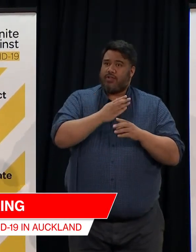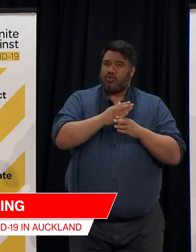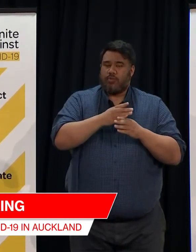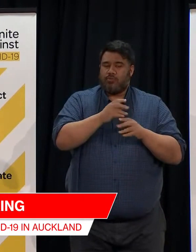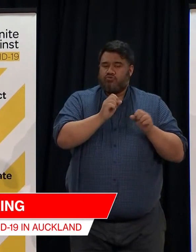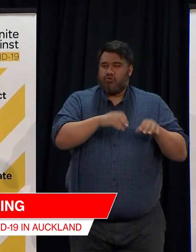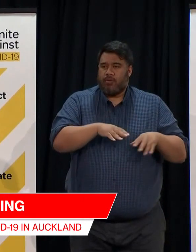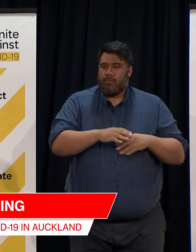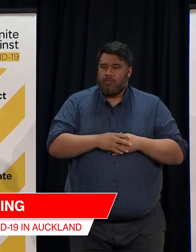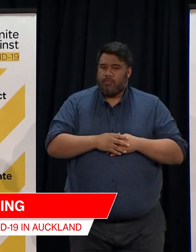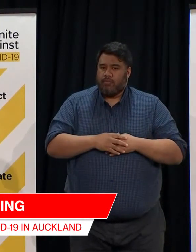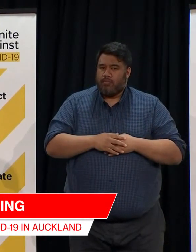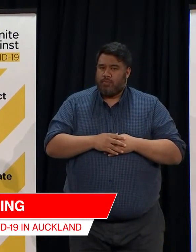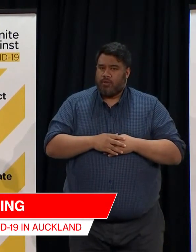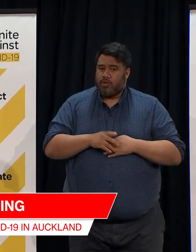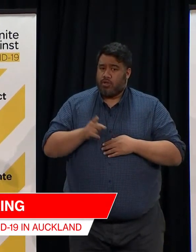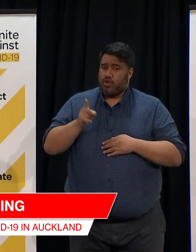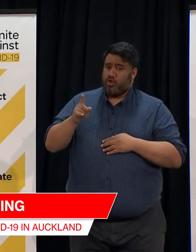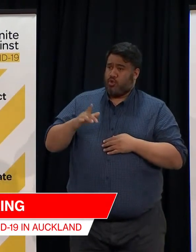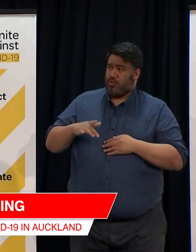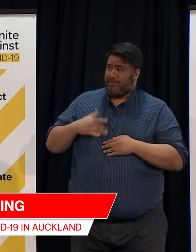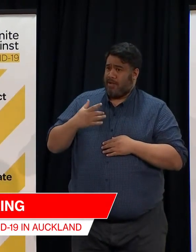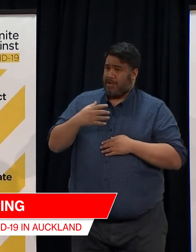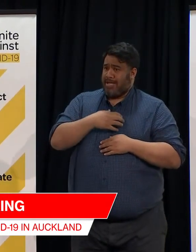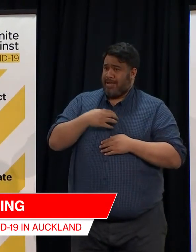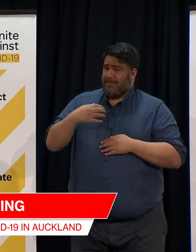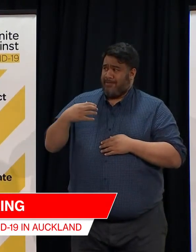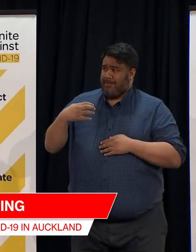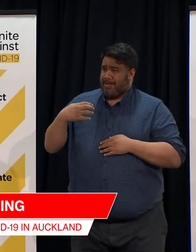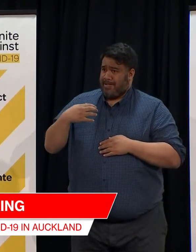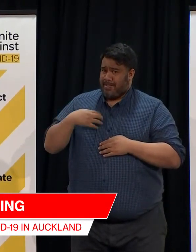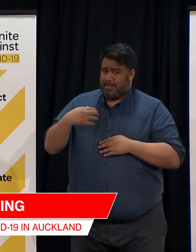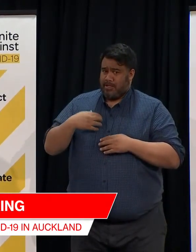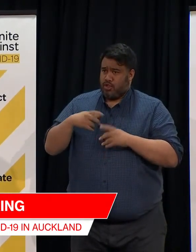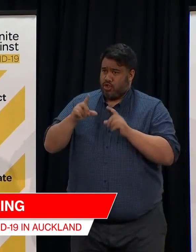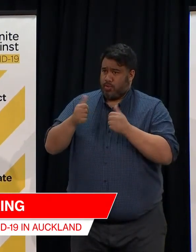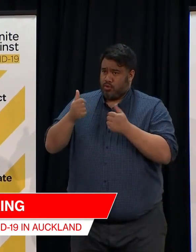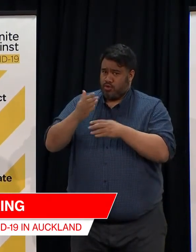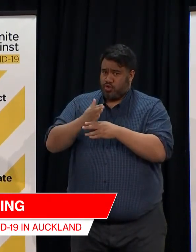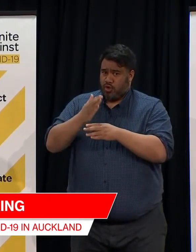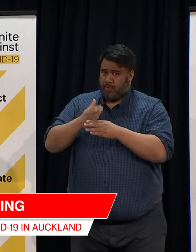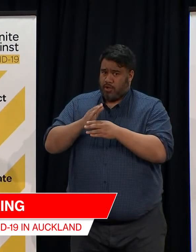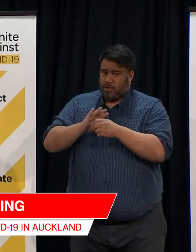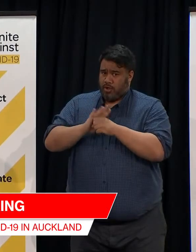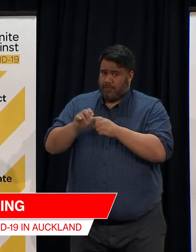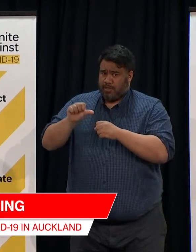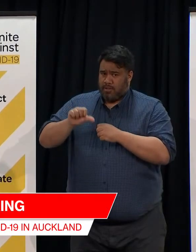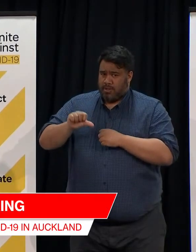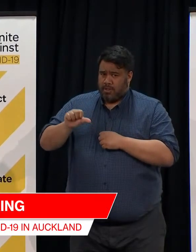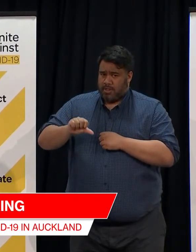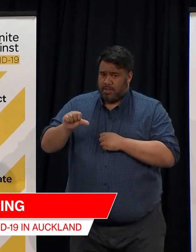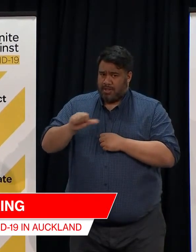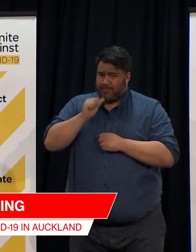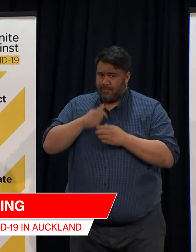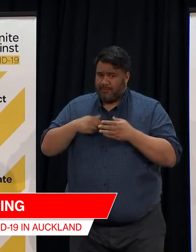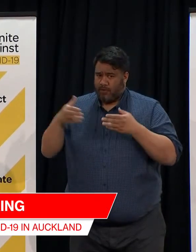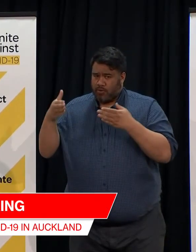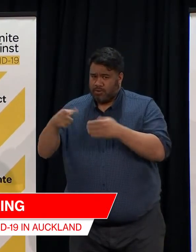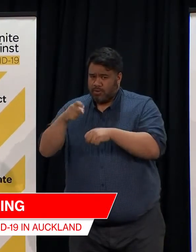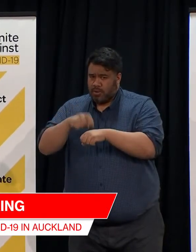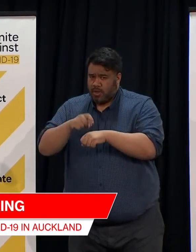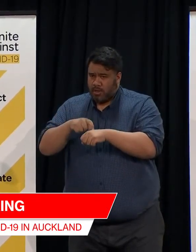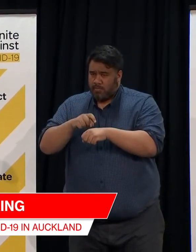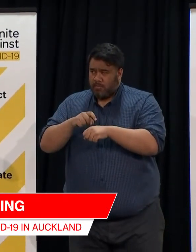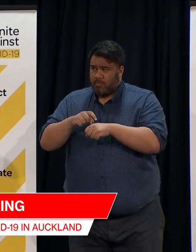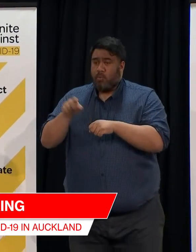to COVID-19? There's no sort of gaps in the government's response because you're too busy? It's amazing how much you can accomplish if you focus your time and energy